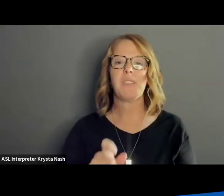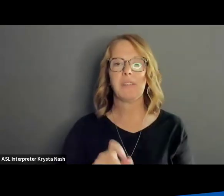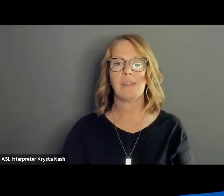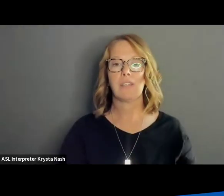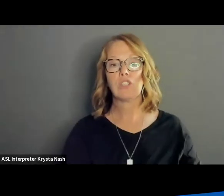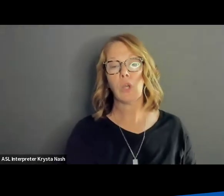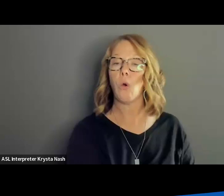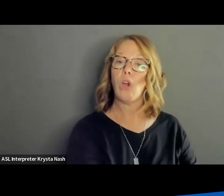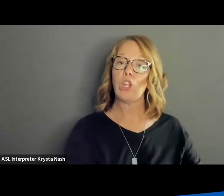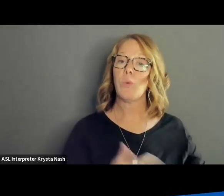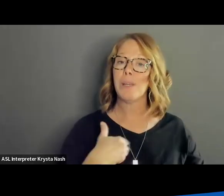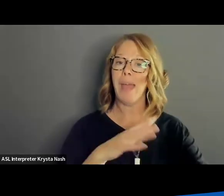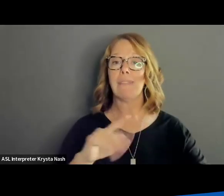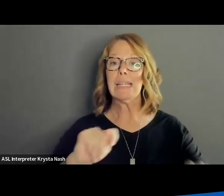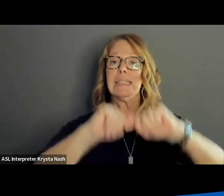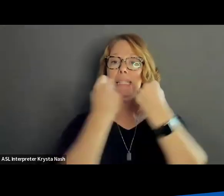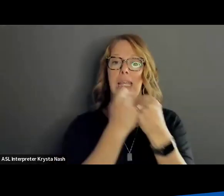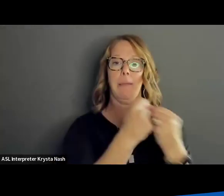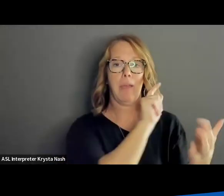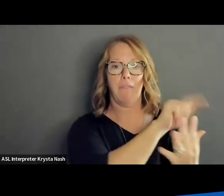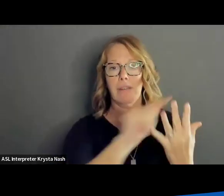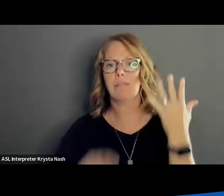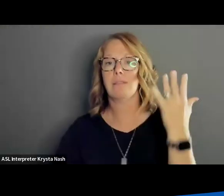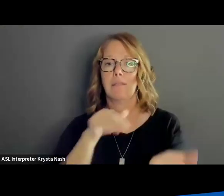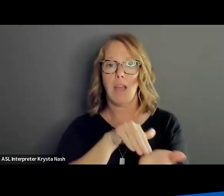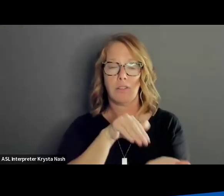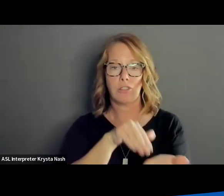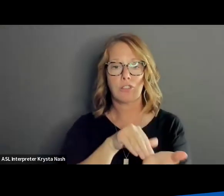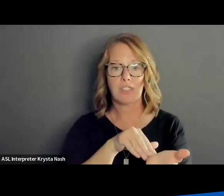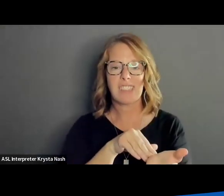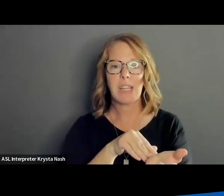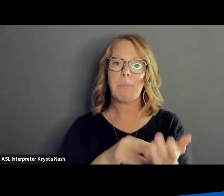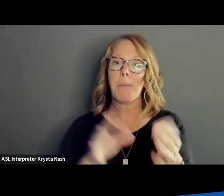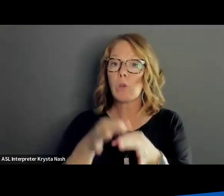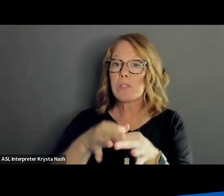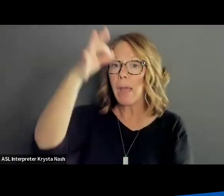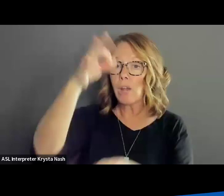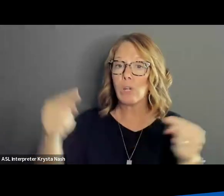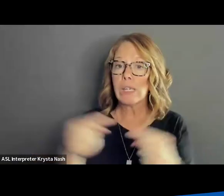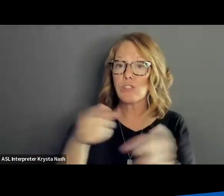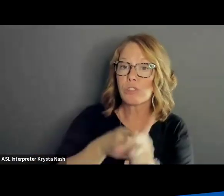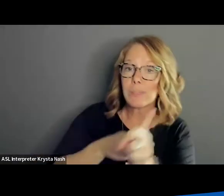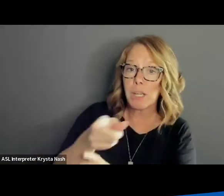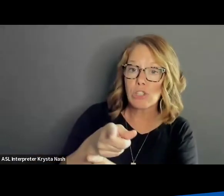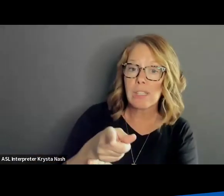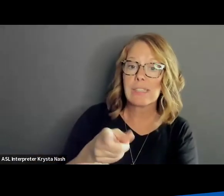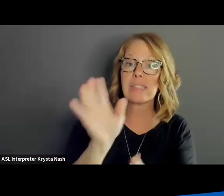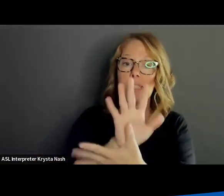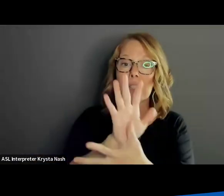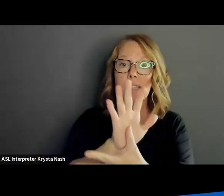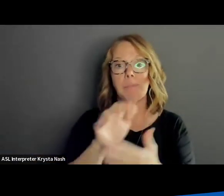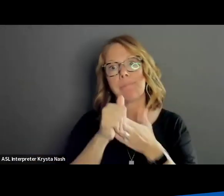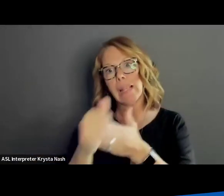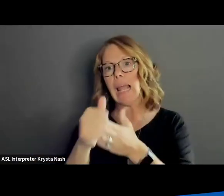a team. They will appoint one person. It might be your spinal cord injury specialist who